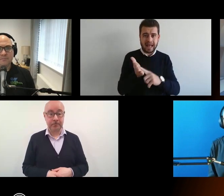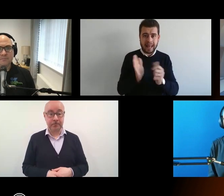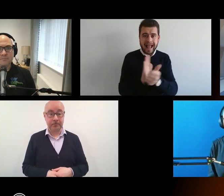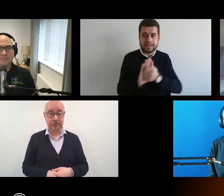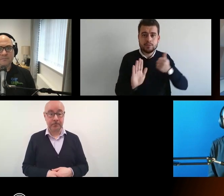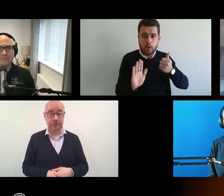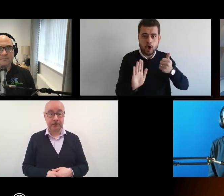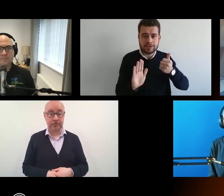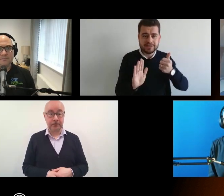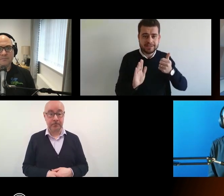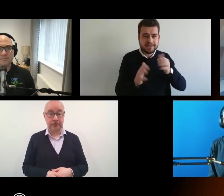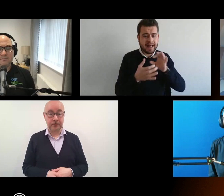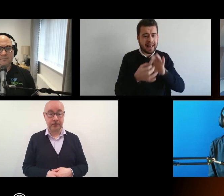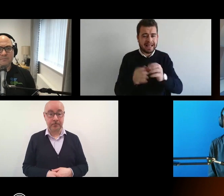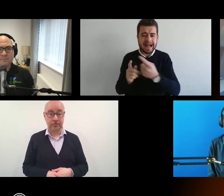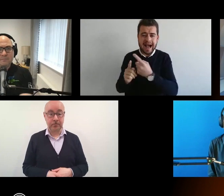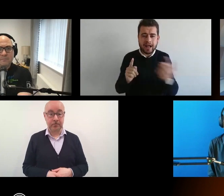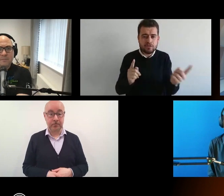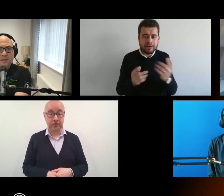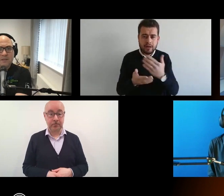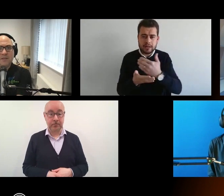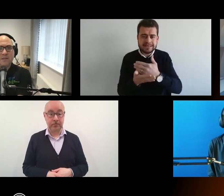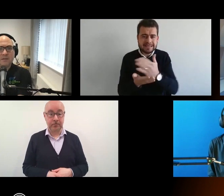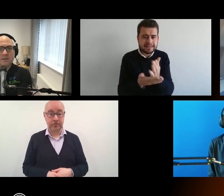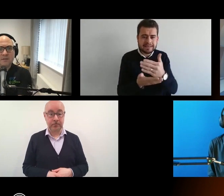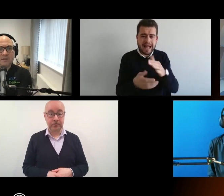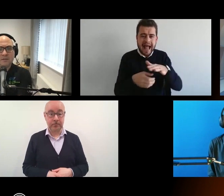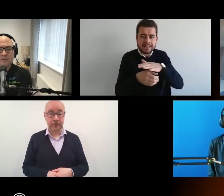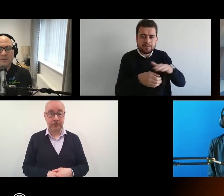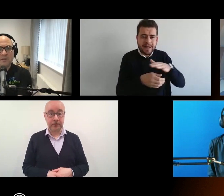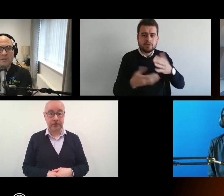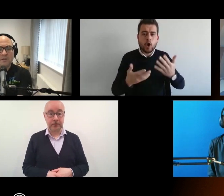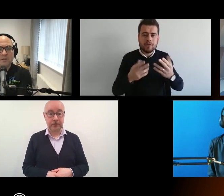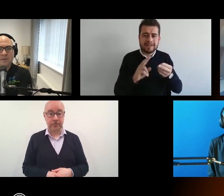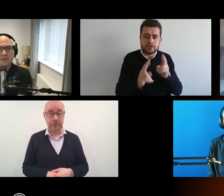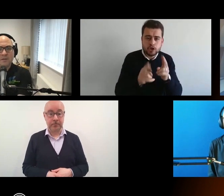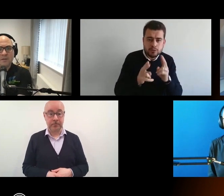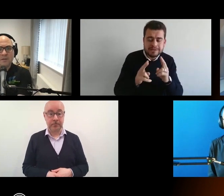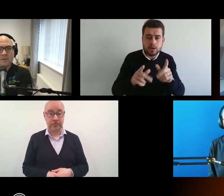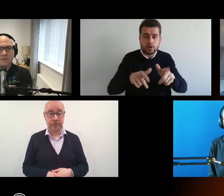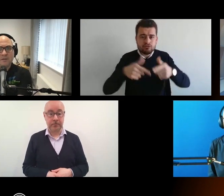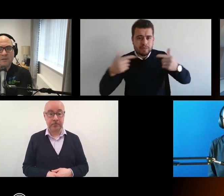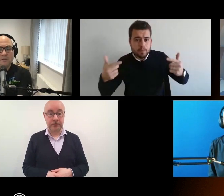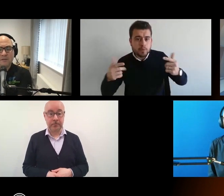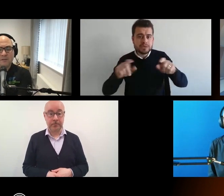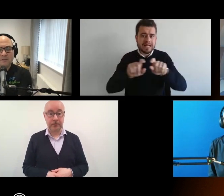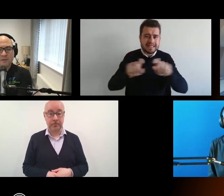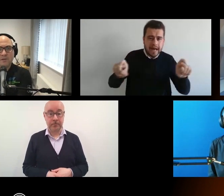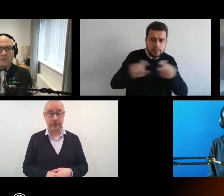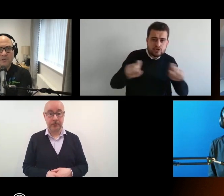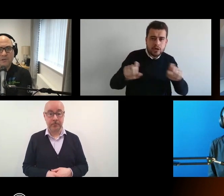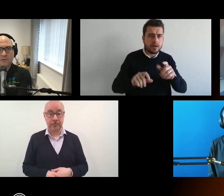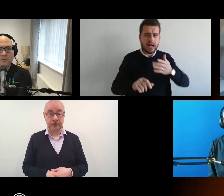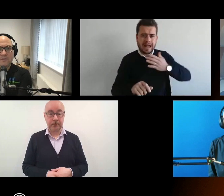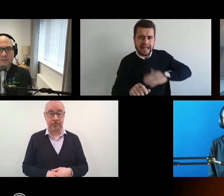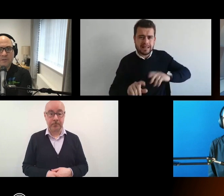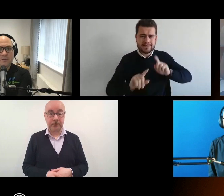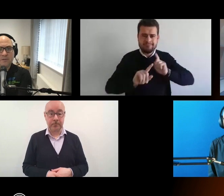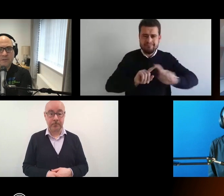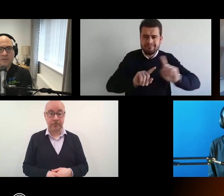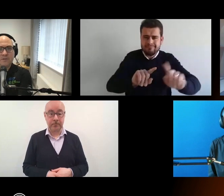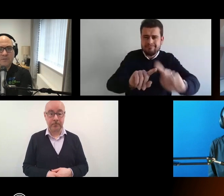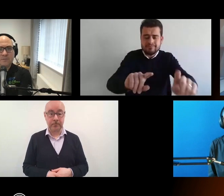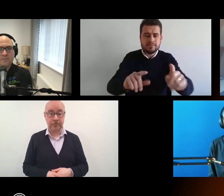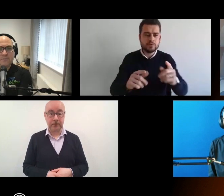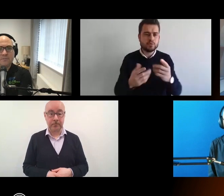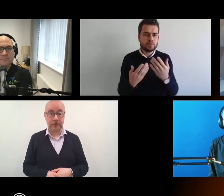Sorenson are experts for whatever sector, whether it's interpreting,